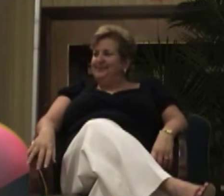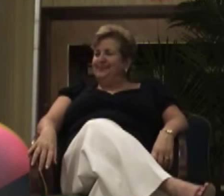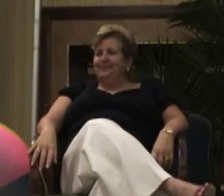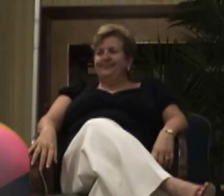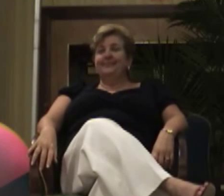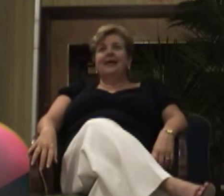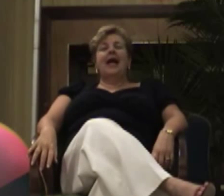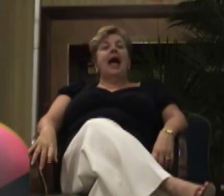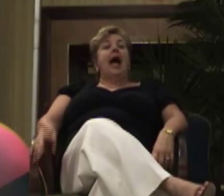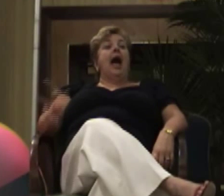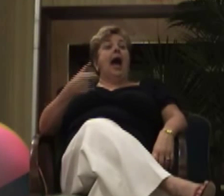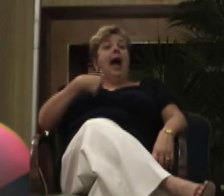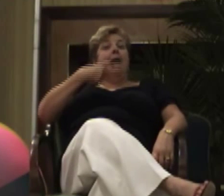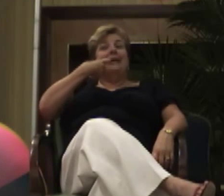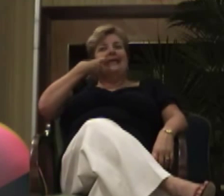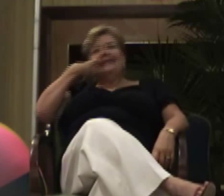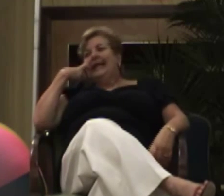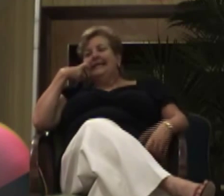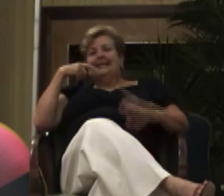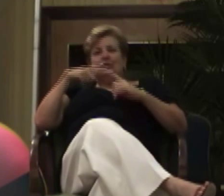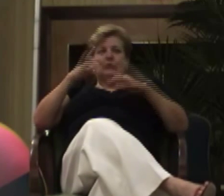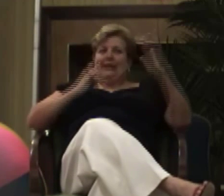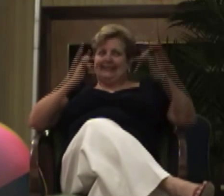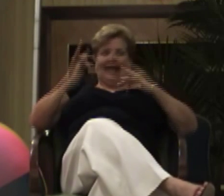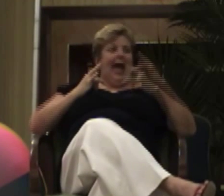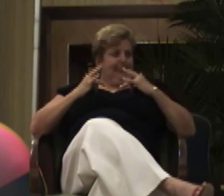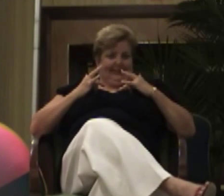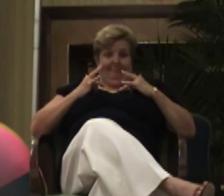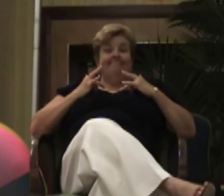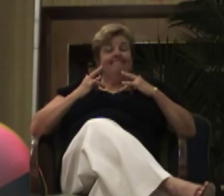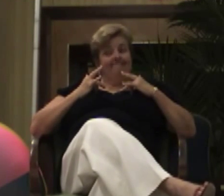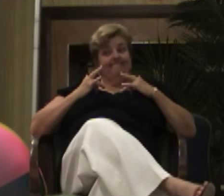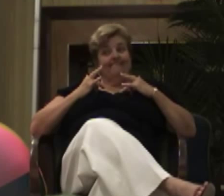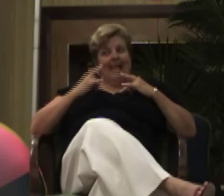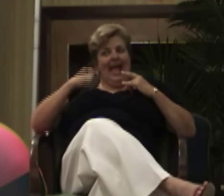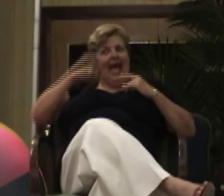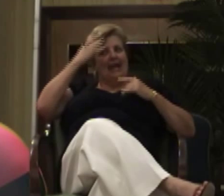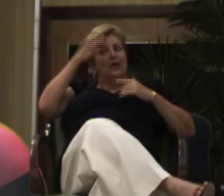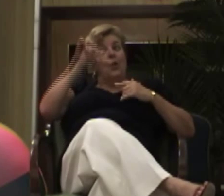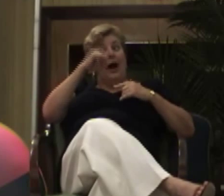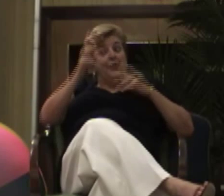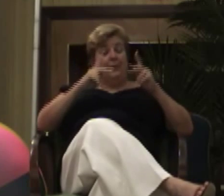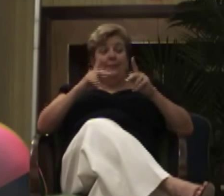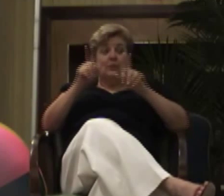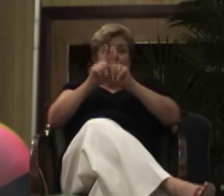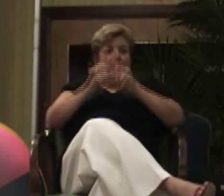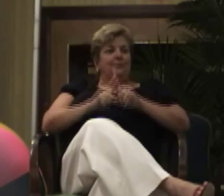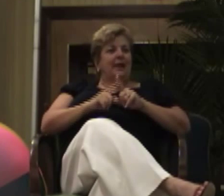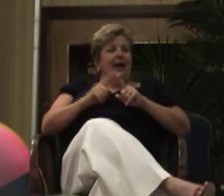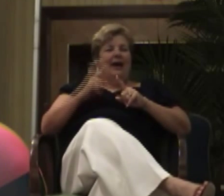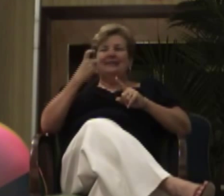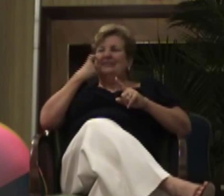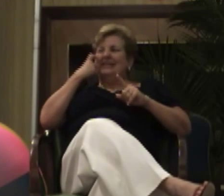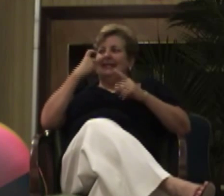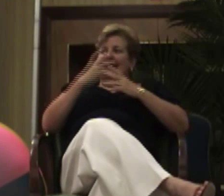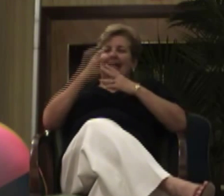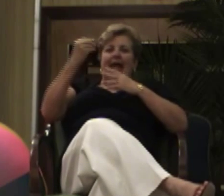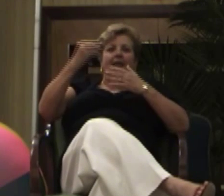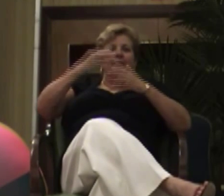I am addicted to excitement. And I know other people are too. I was getting out of the elevator, and that's the trick.